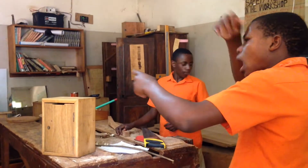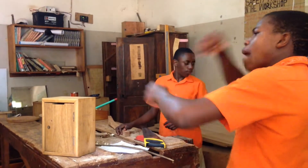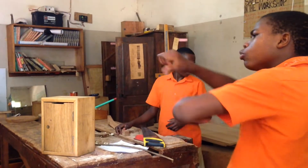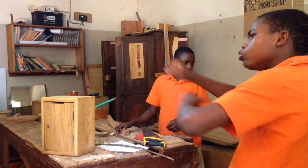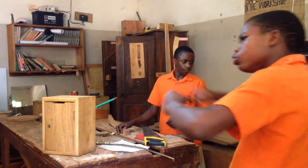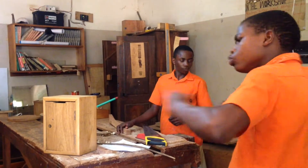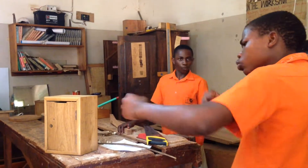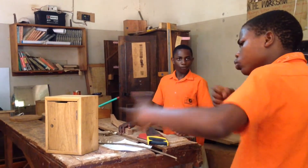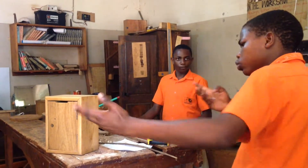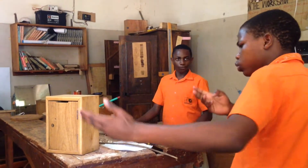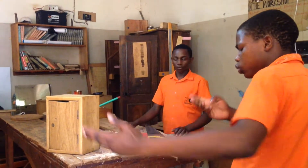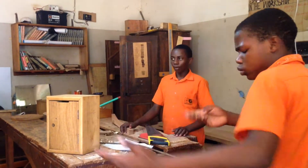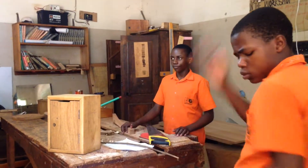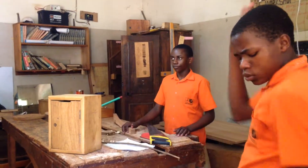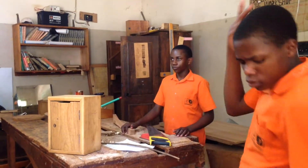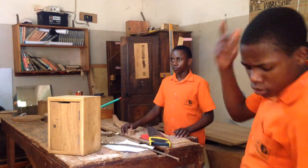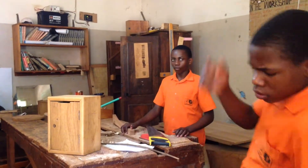Thank you much. Thank you very much.